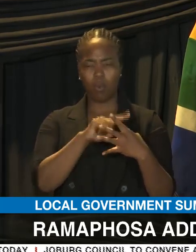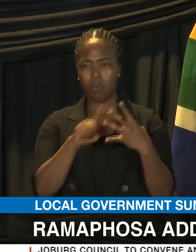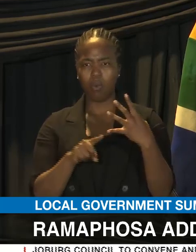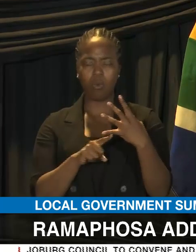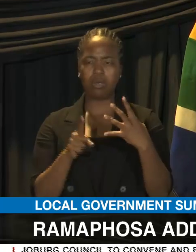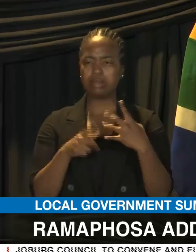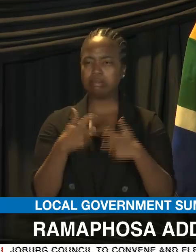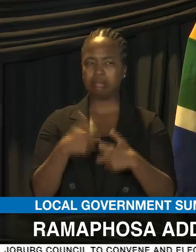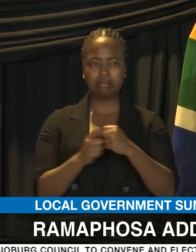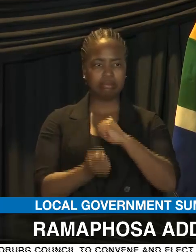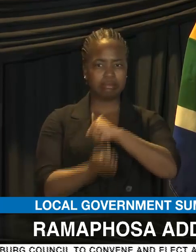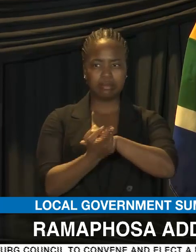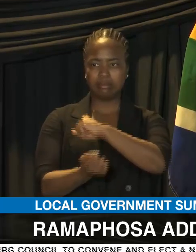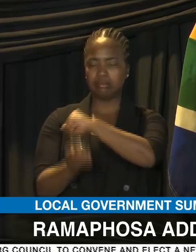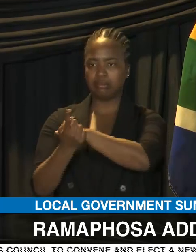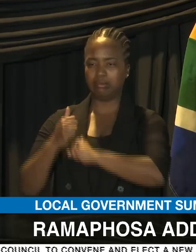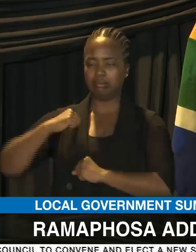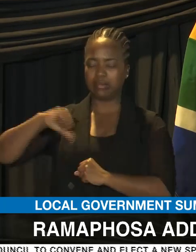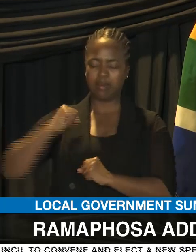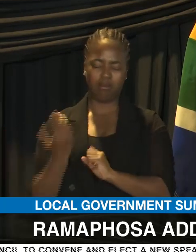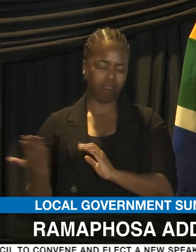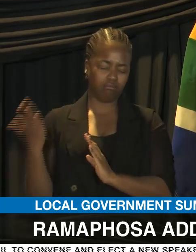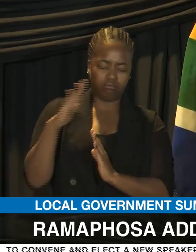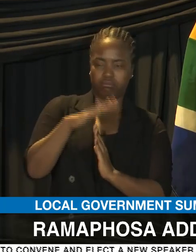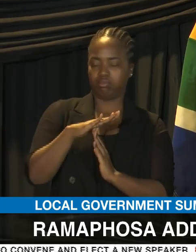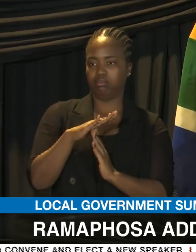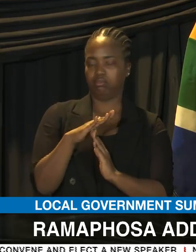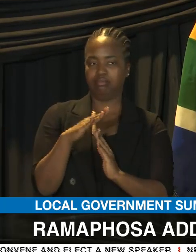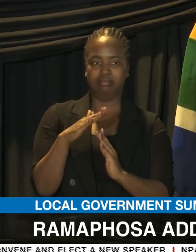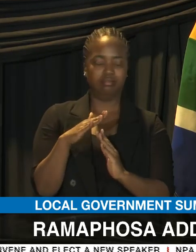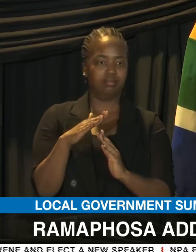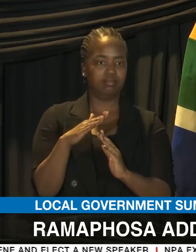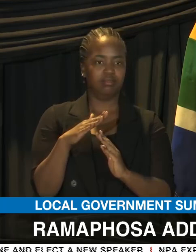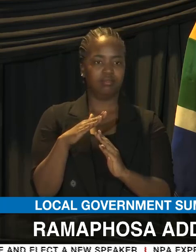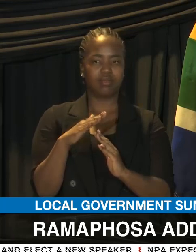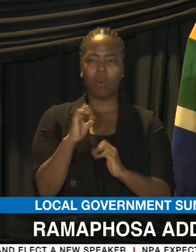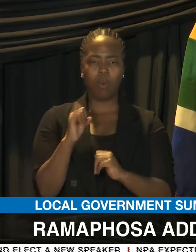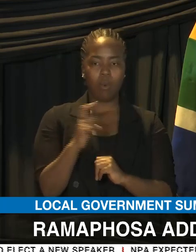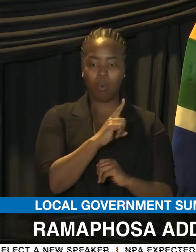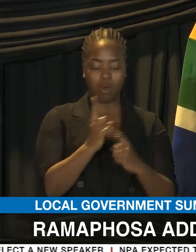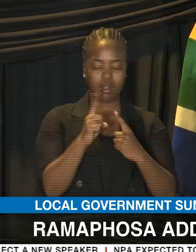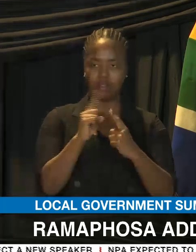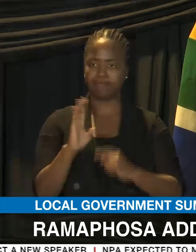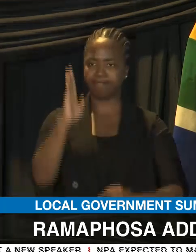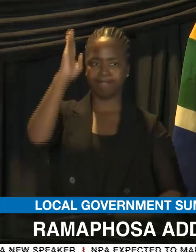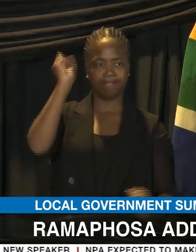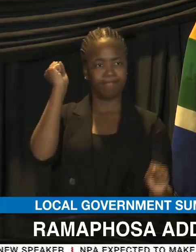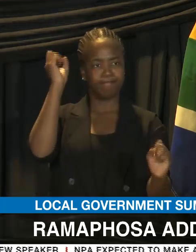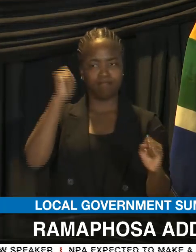of local government topped the agenda. Almost everyone who stood up to